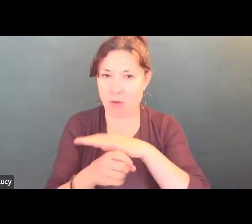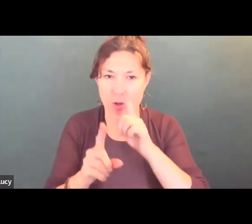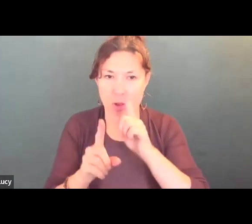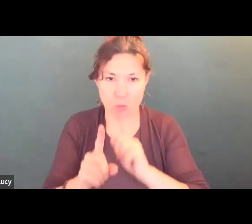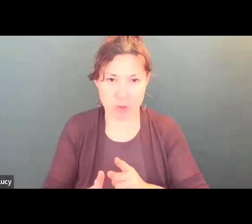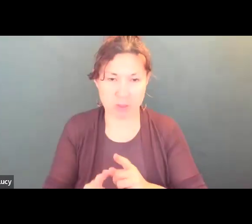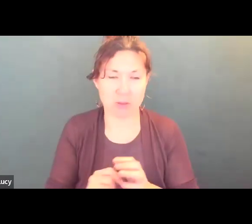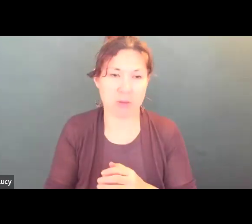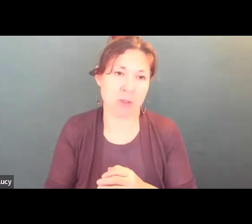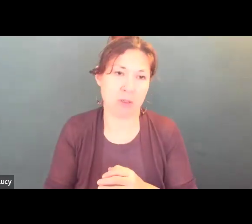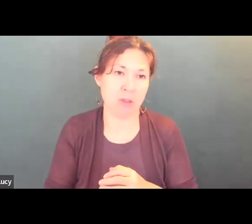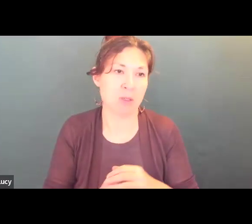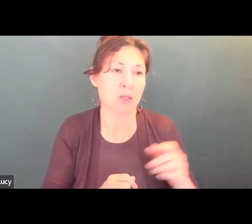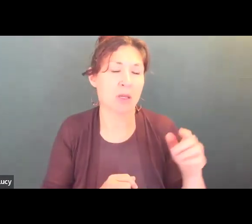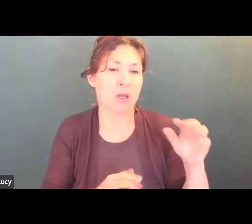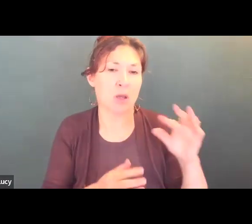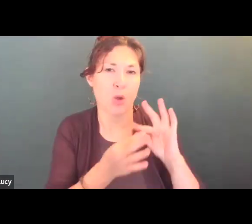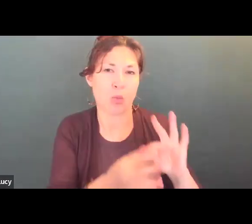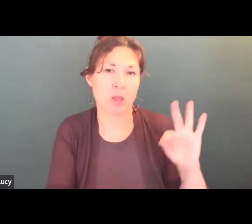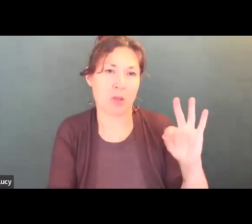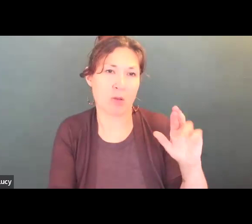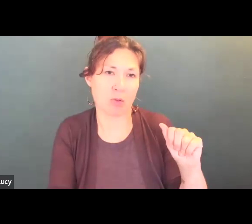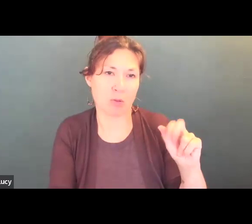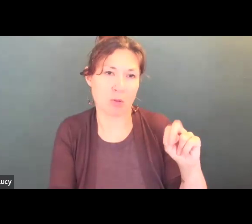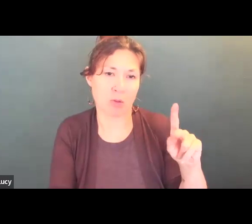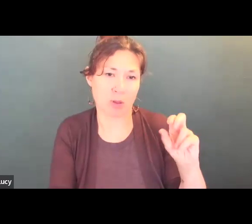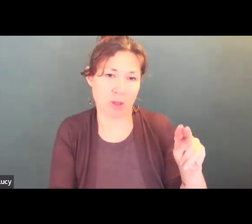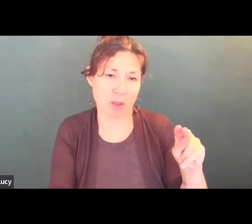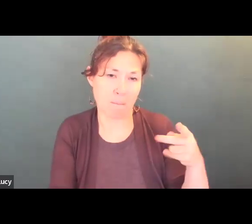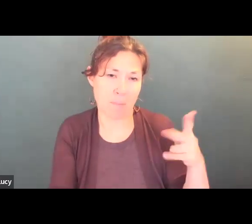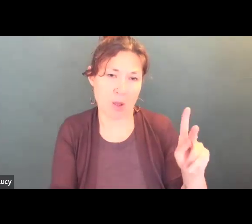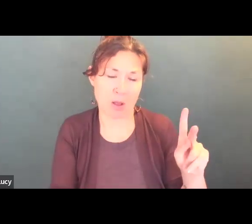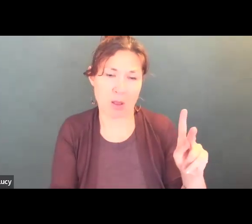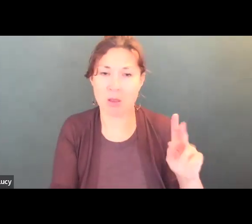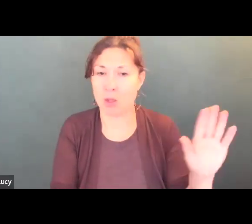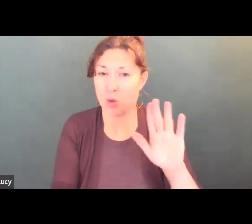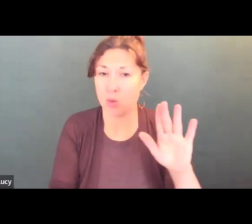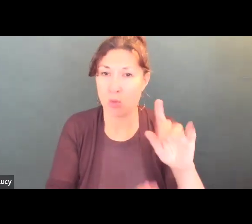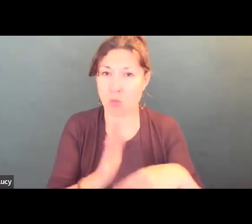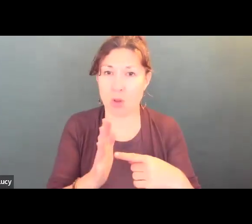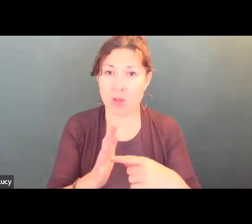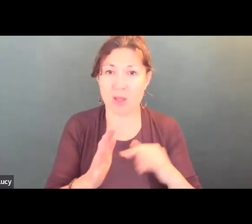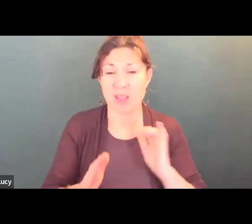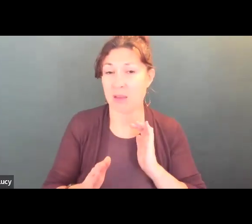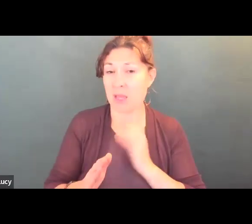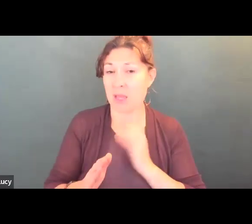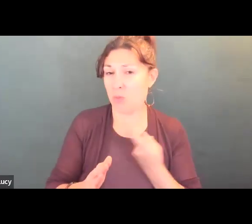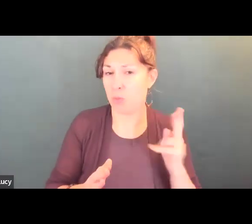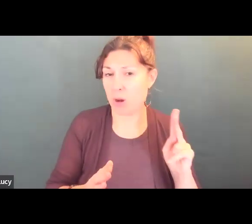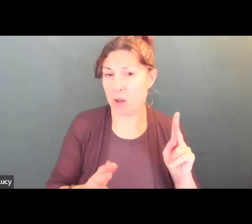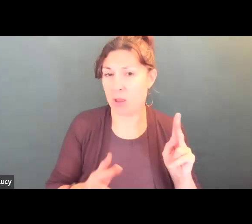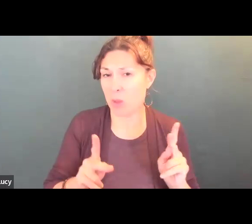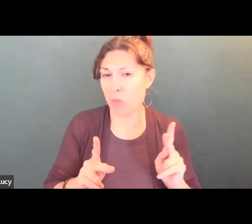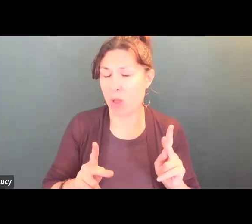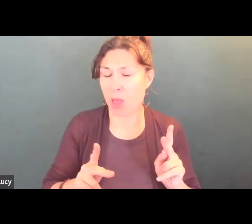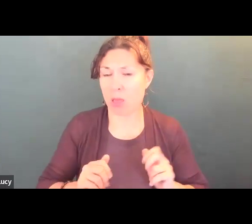It's about Franklin Park and your role in it. Franklin Park is our park, citizens of Boston.